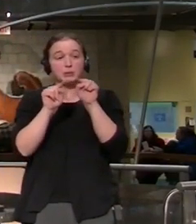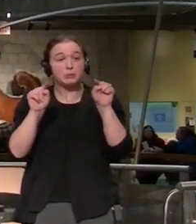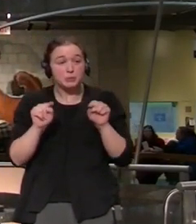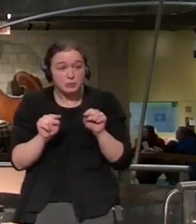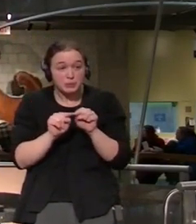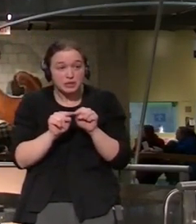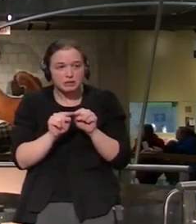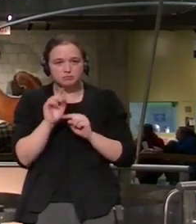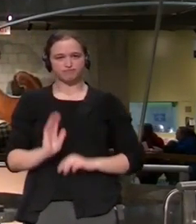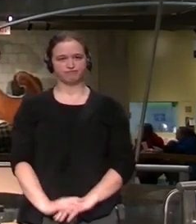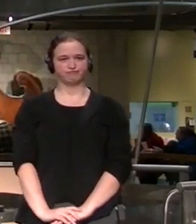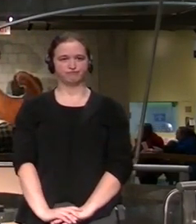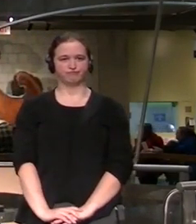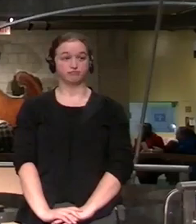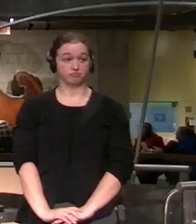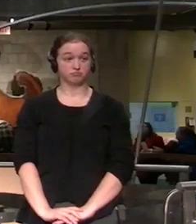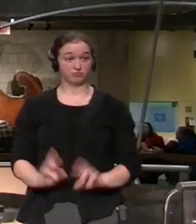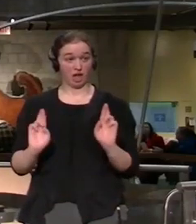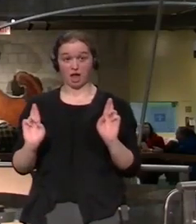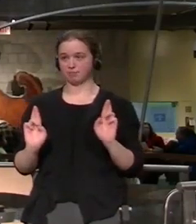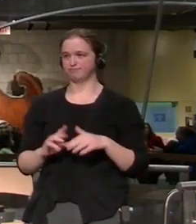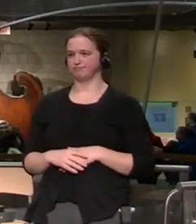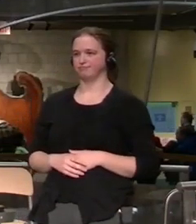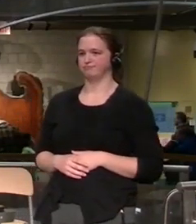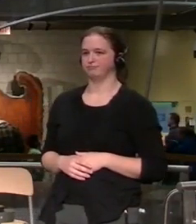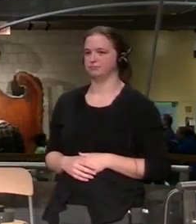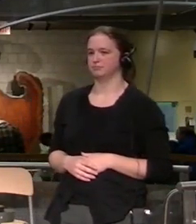ready? Okay. Go.